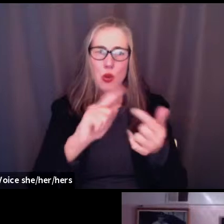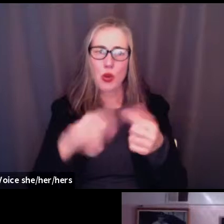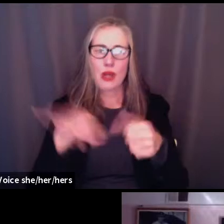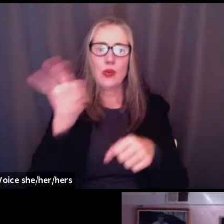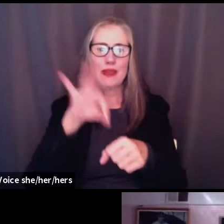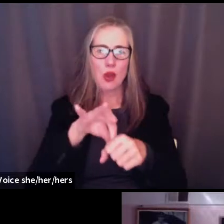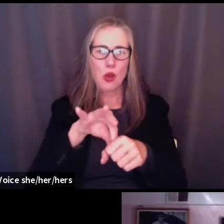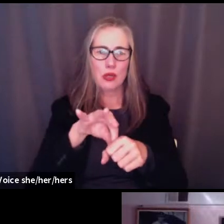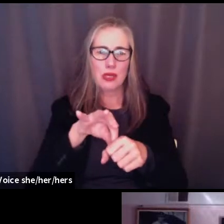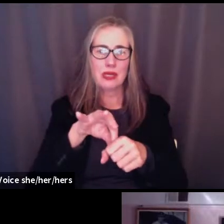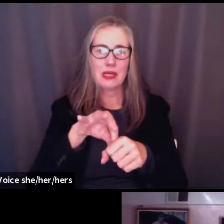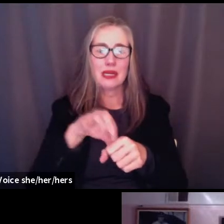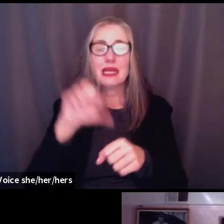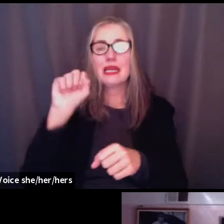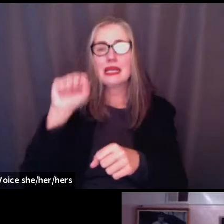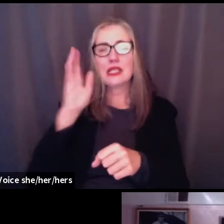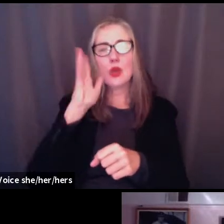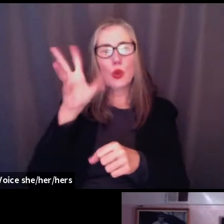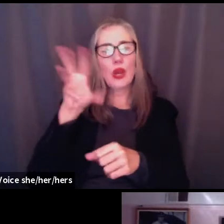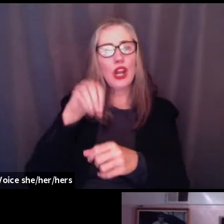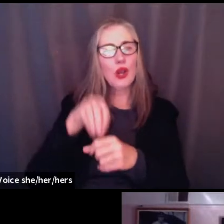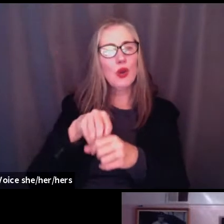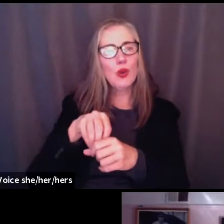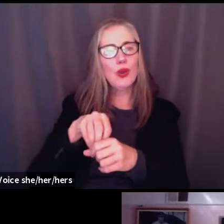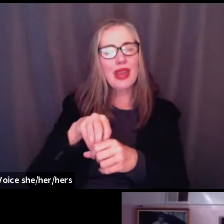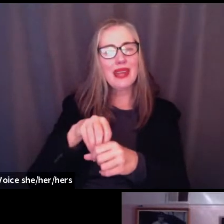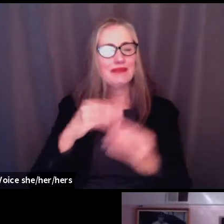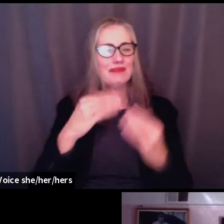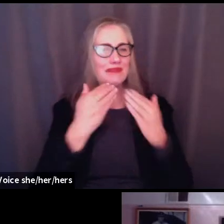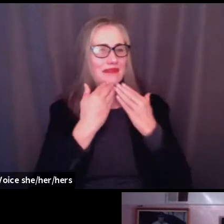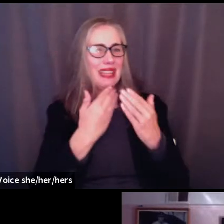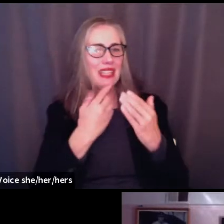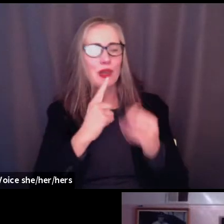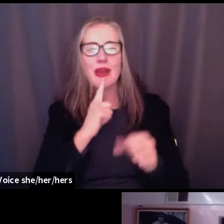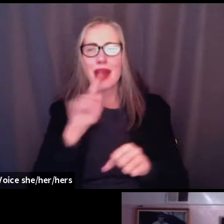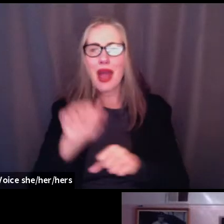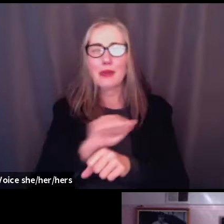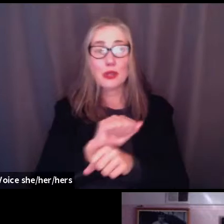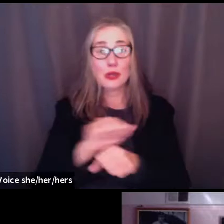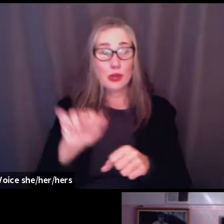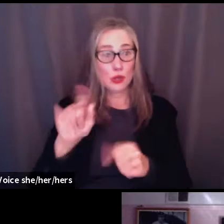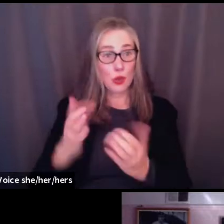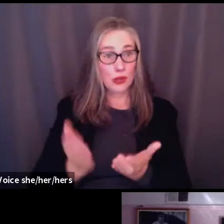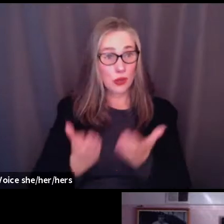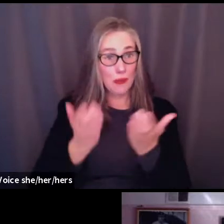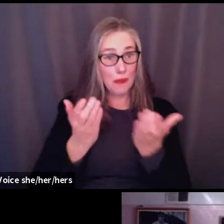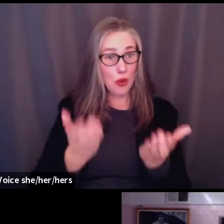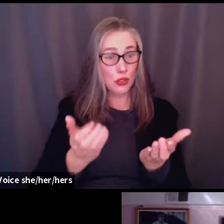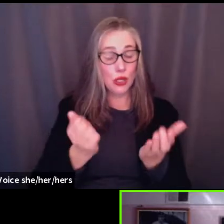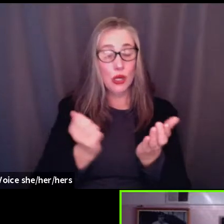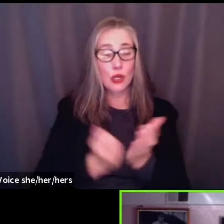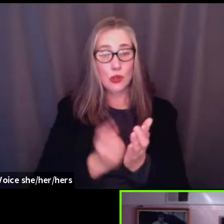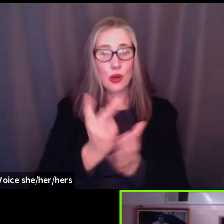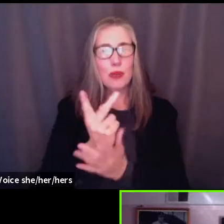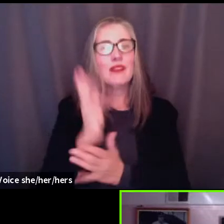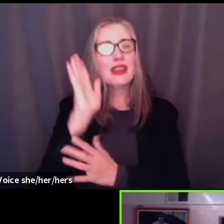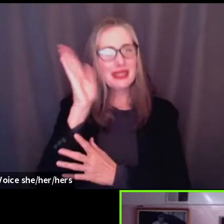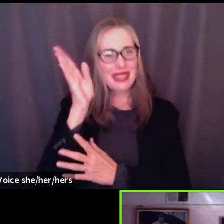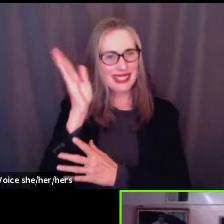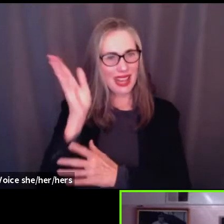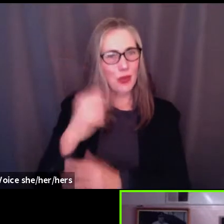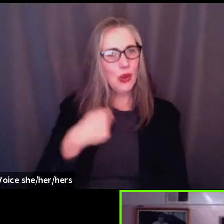and include that. Thank you. Absolutely. And would you like to make a motion to approve Yes, I would. receive and